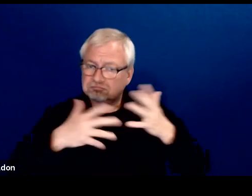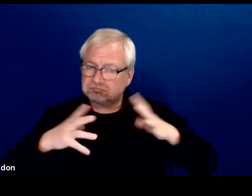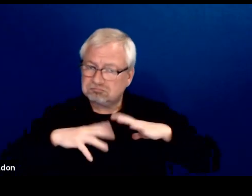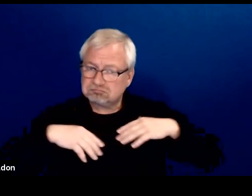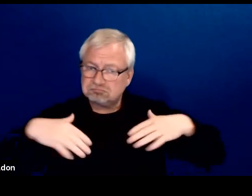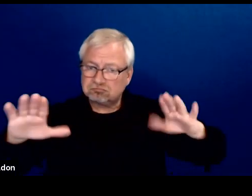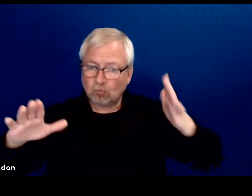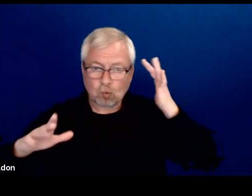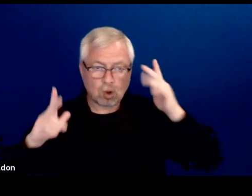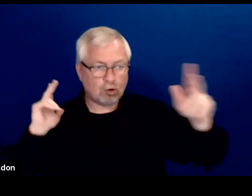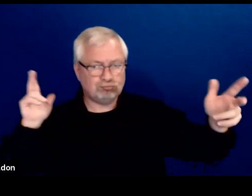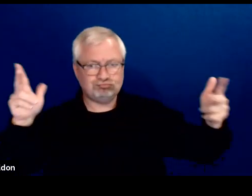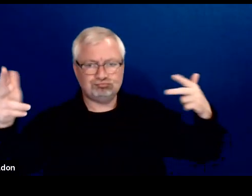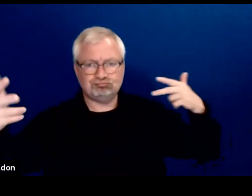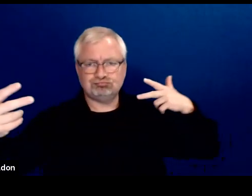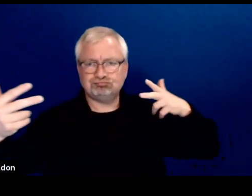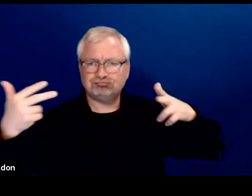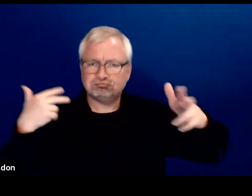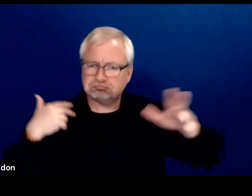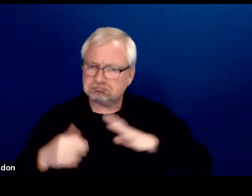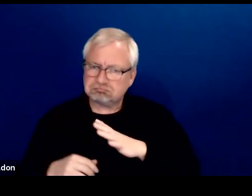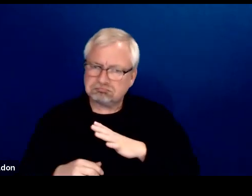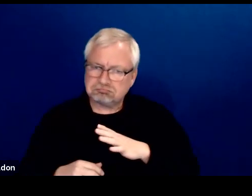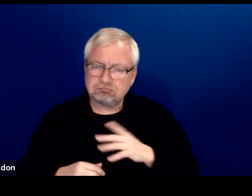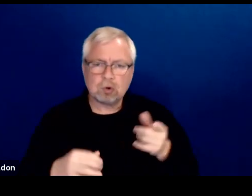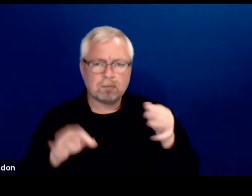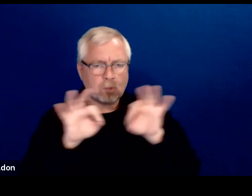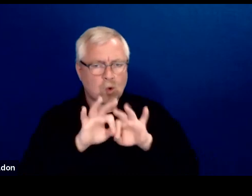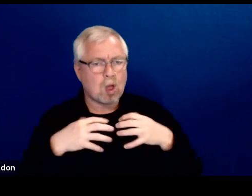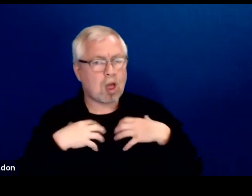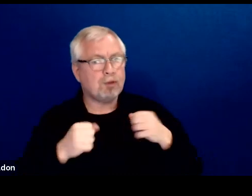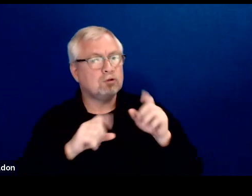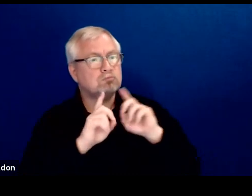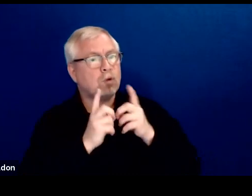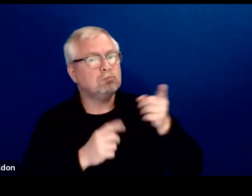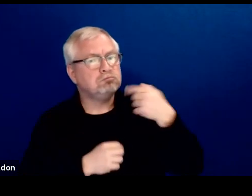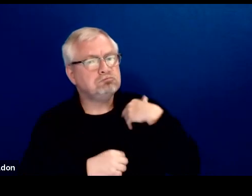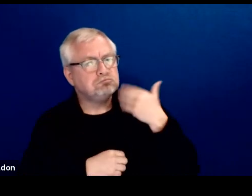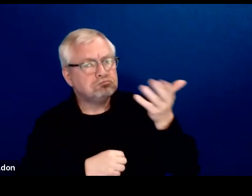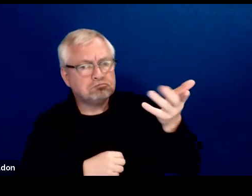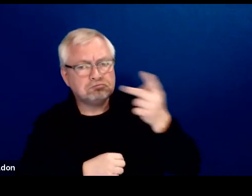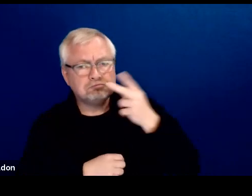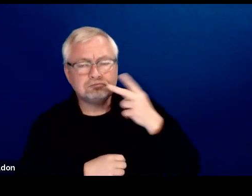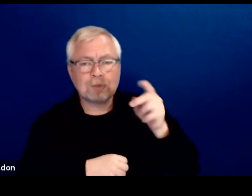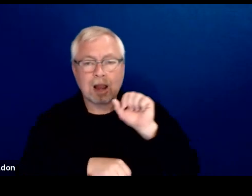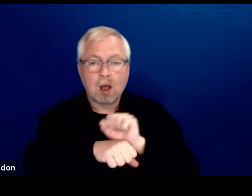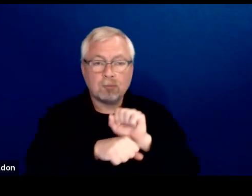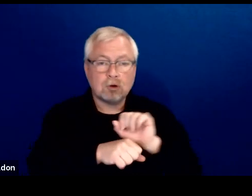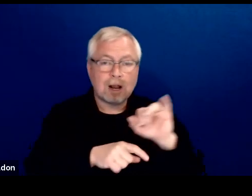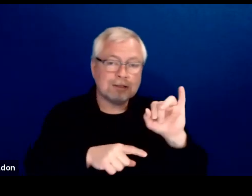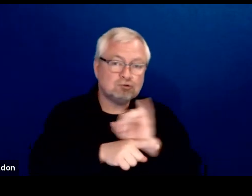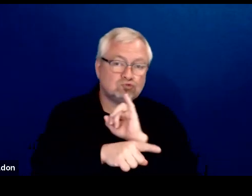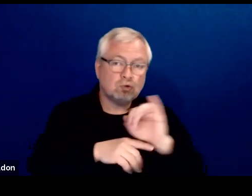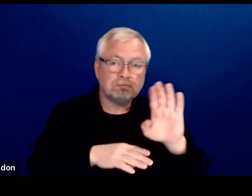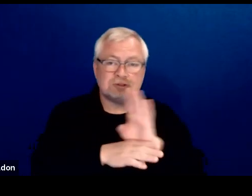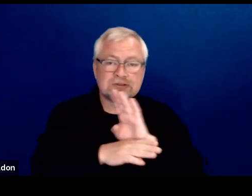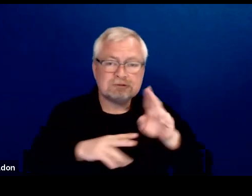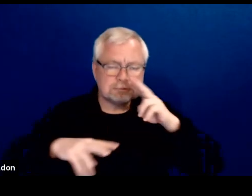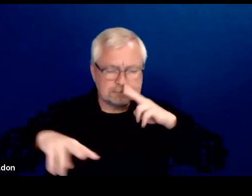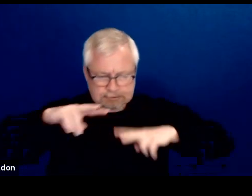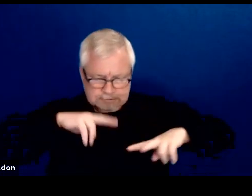with DEED, with labor and industry, and with businesses all together start to look at this. And we looked all over. We look at